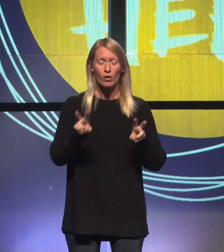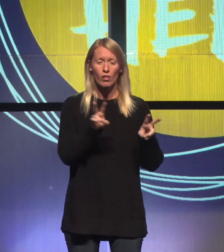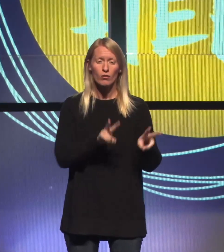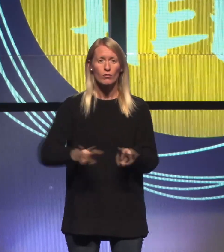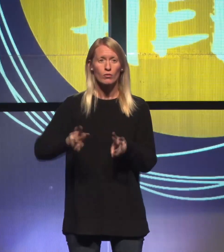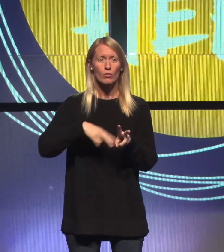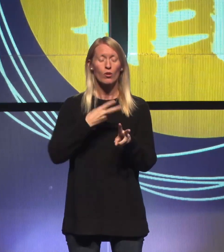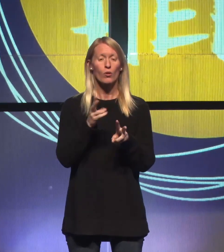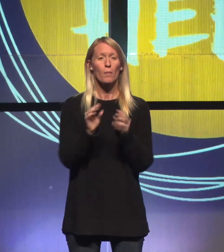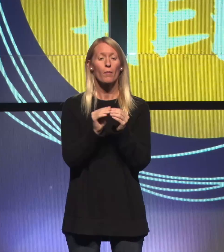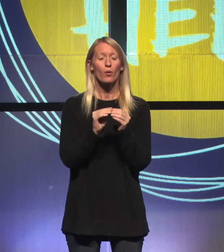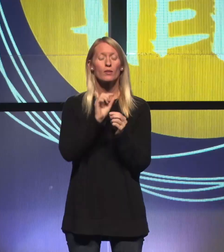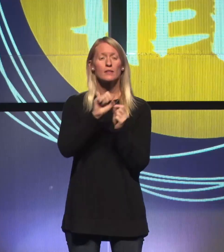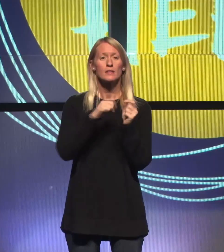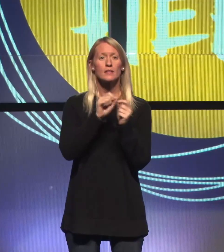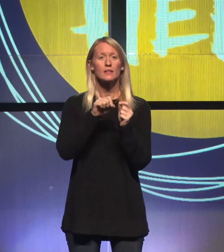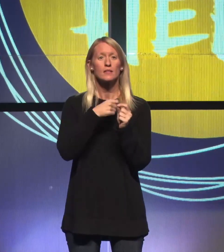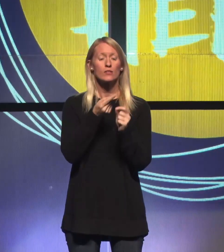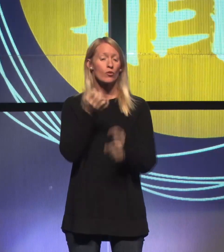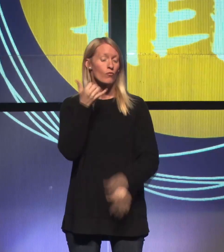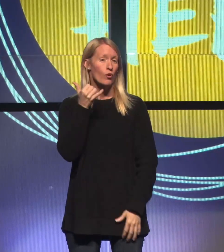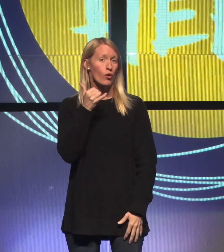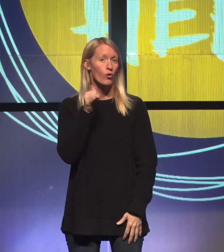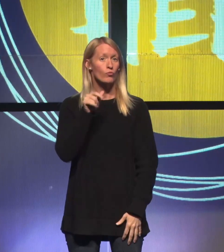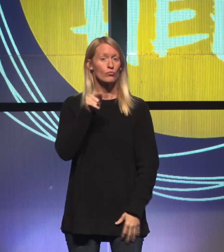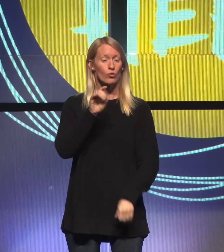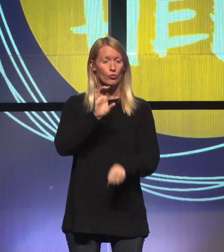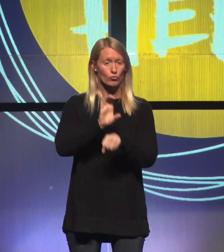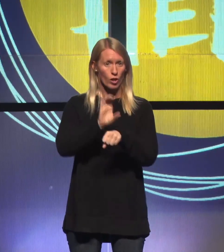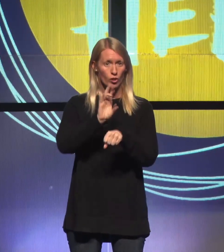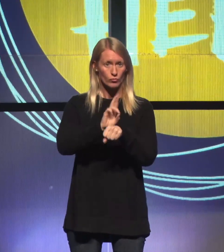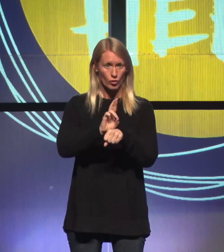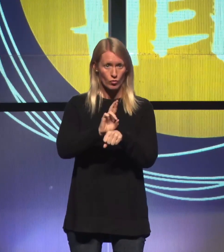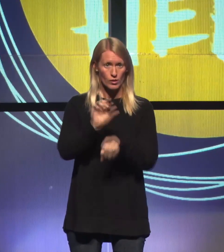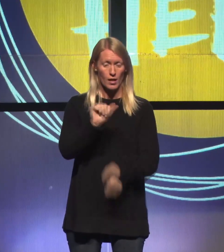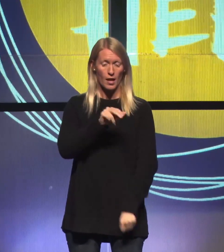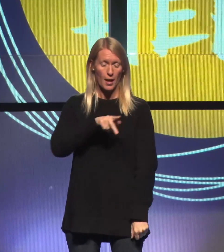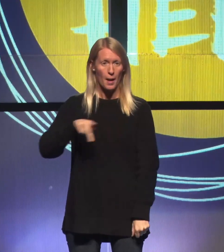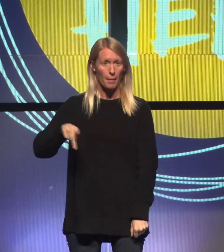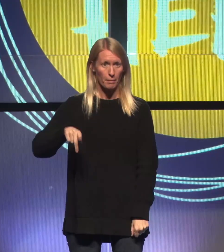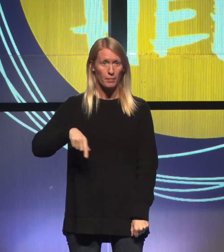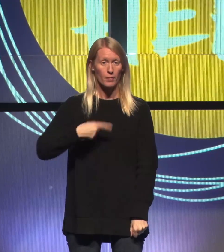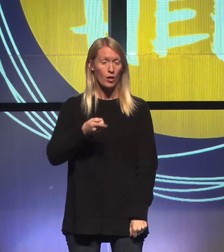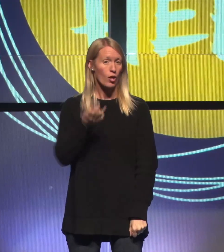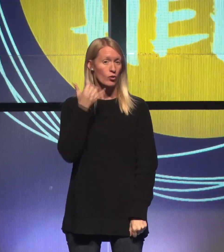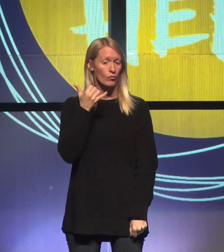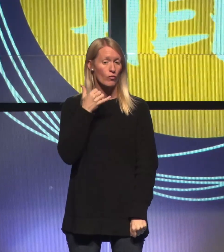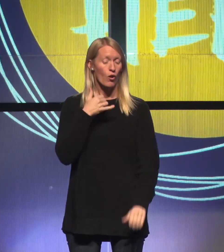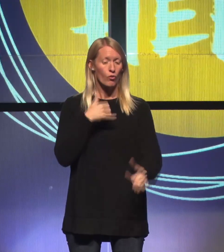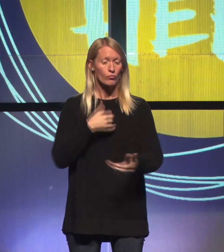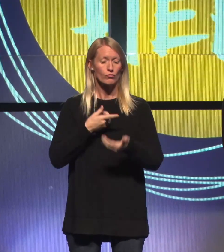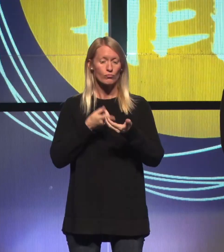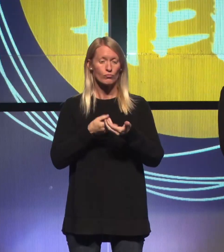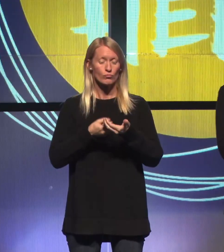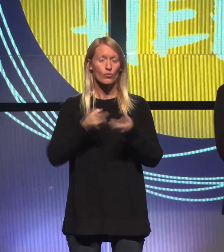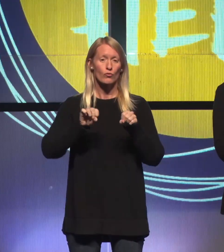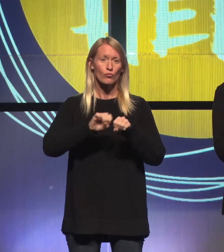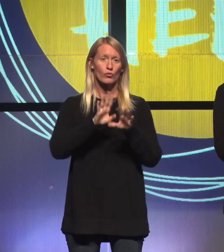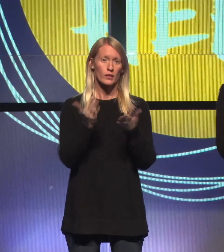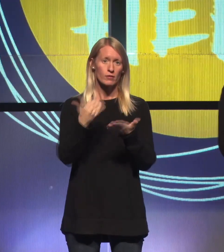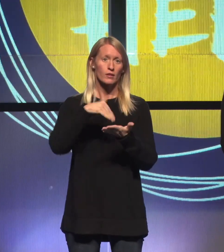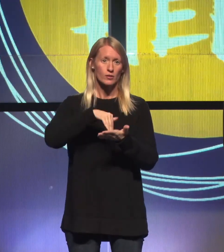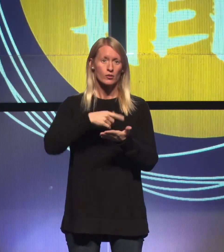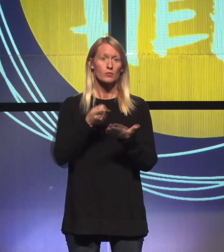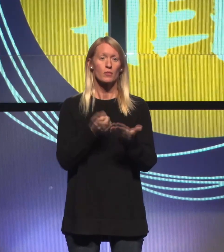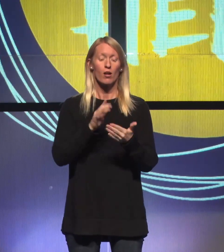Crossroads app on your phone. You might need to give it a little refresh, but all of the information is on that home page.